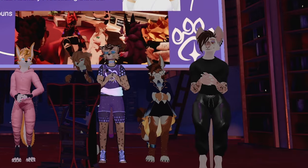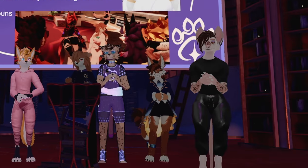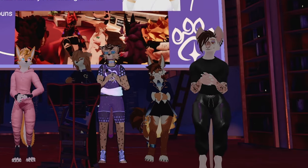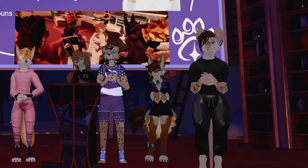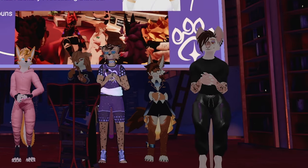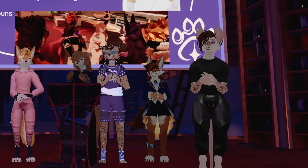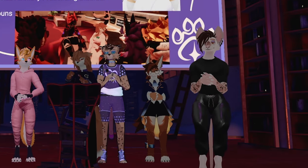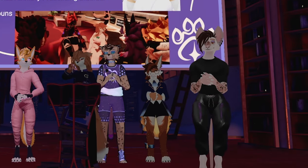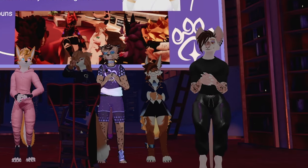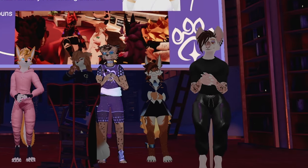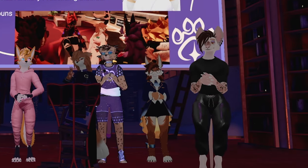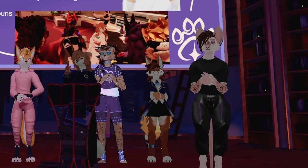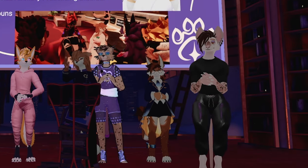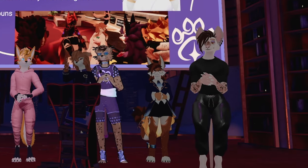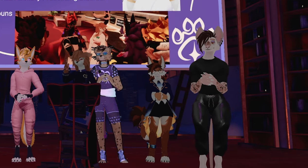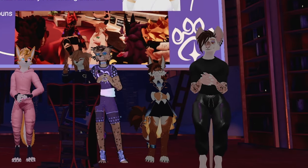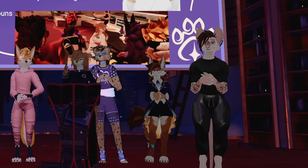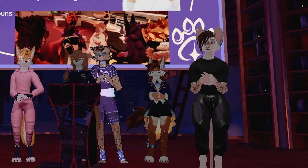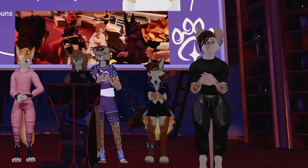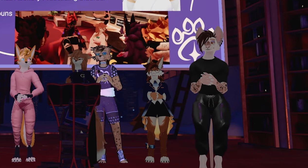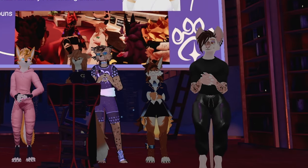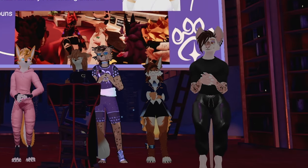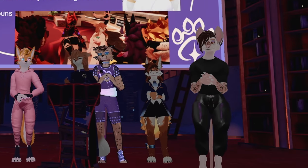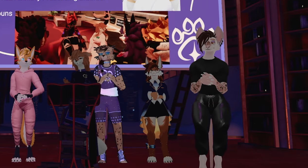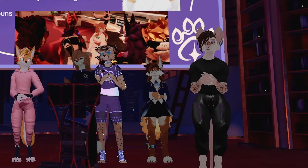I'm a BSL student from the UK.